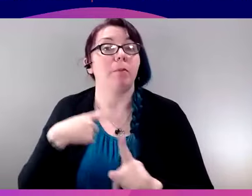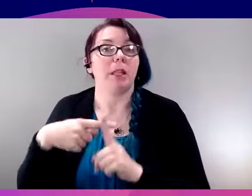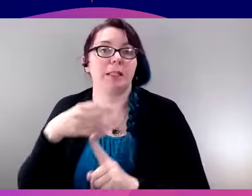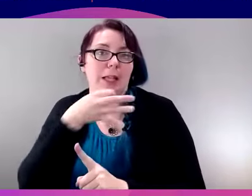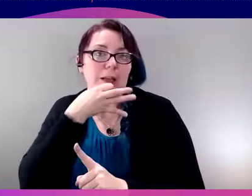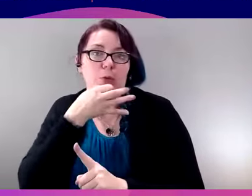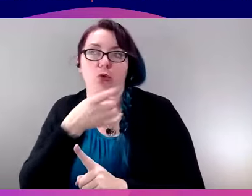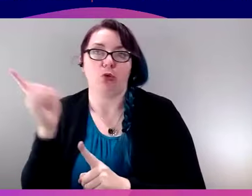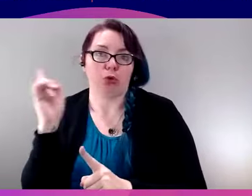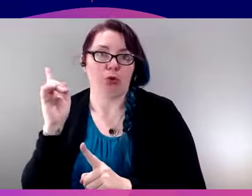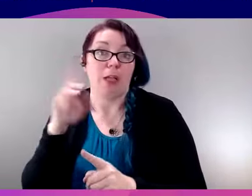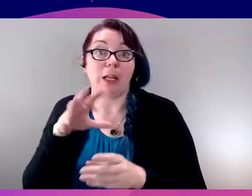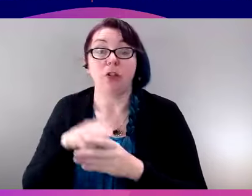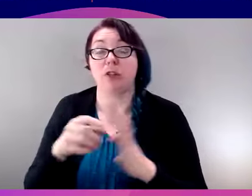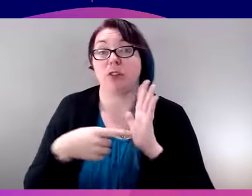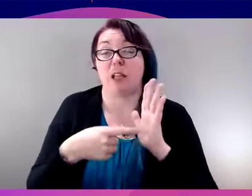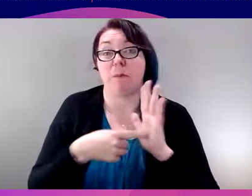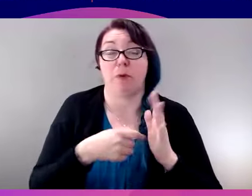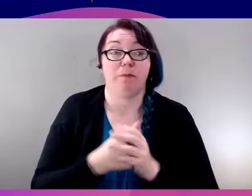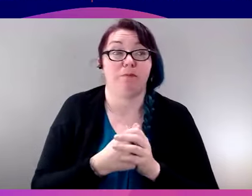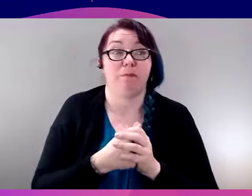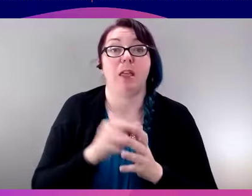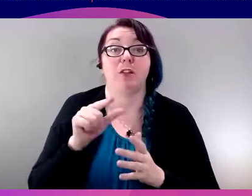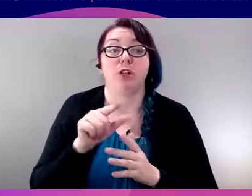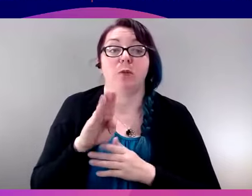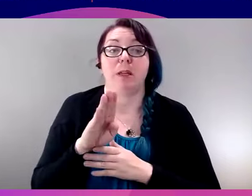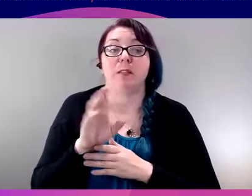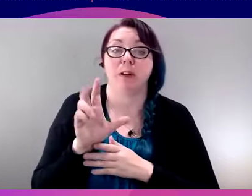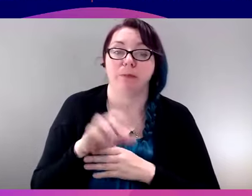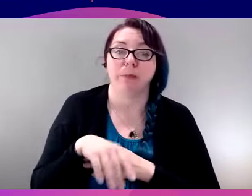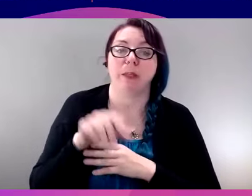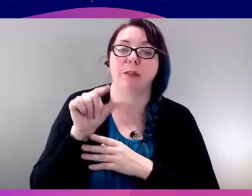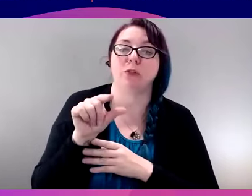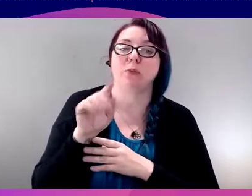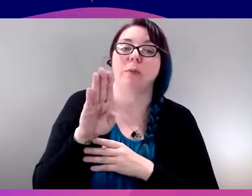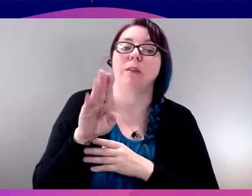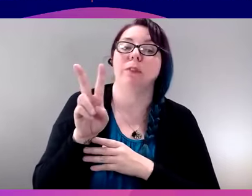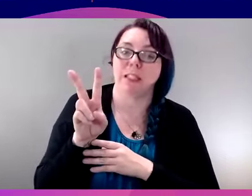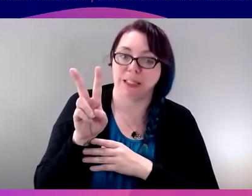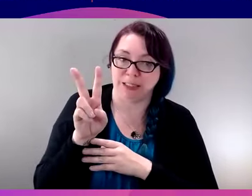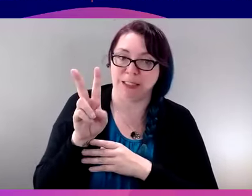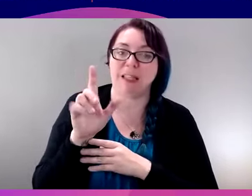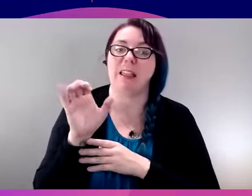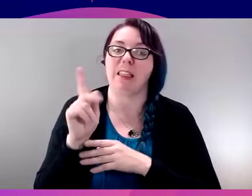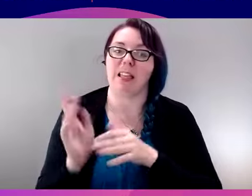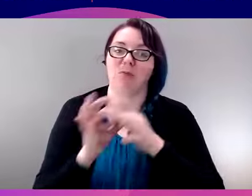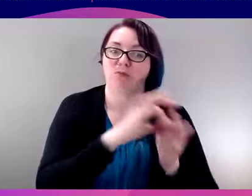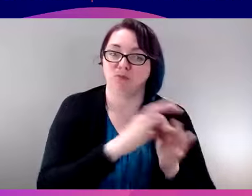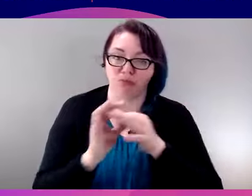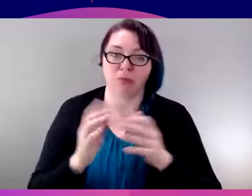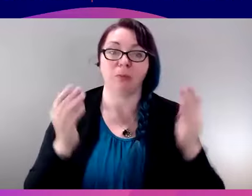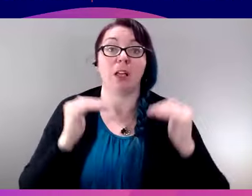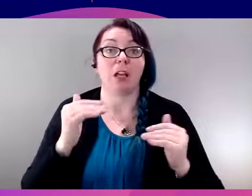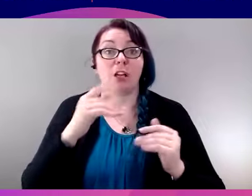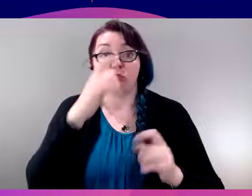modules include the violence link in gender-based violence, trauma-informed care with animals in social service settings,